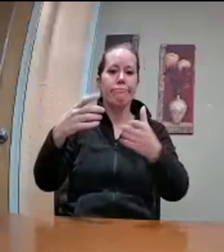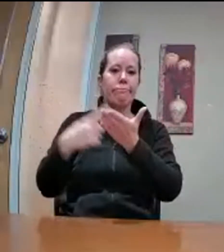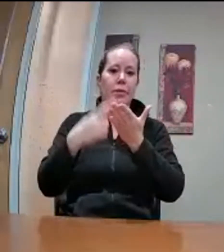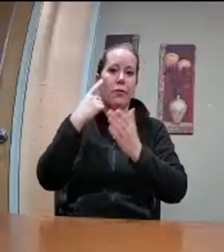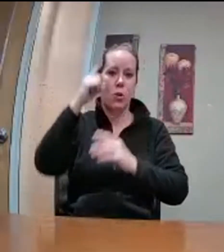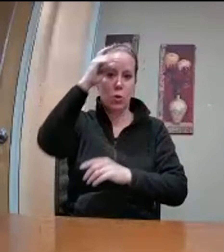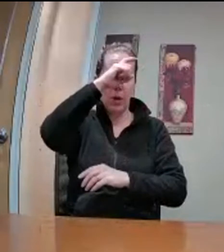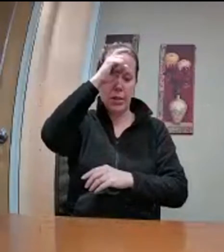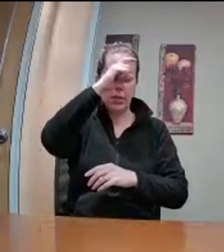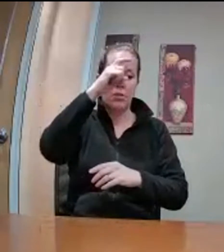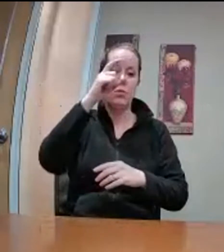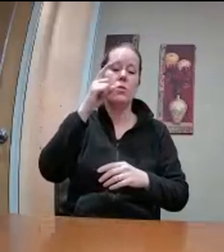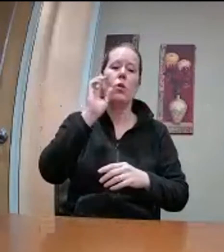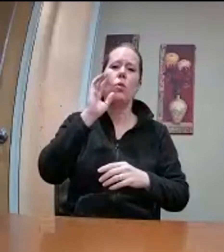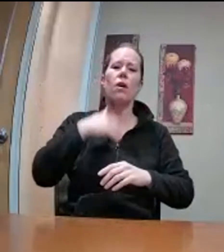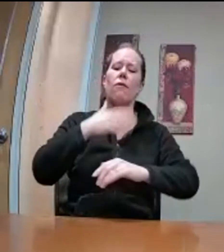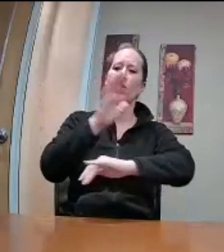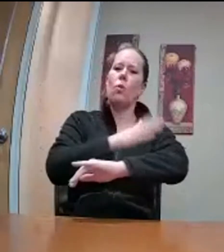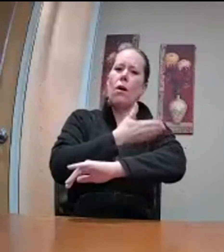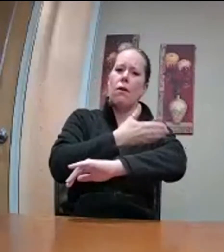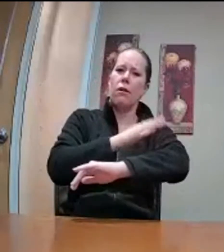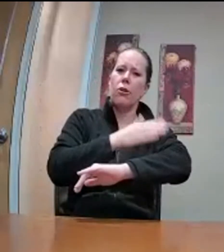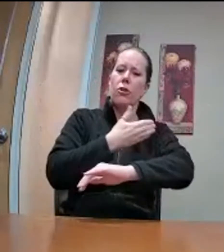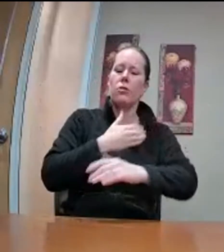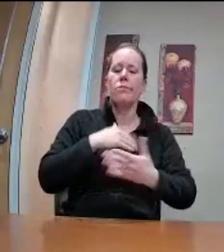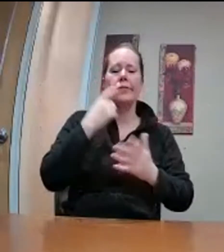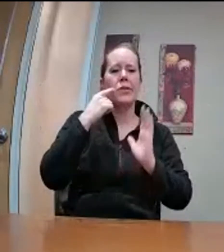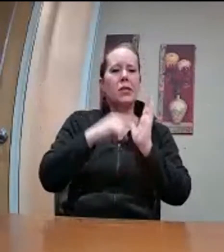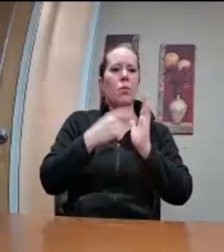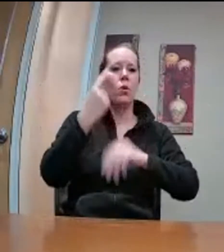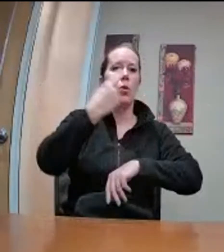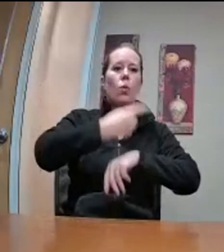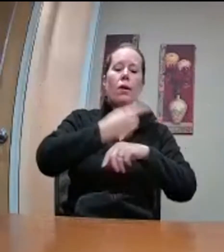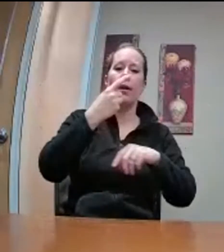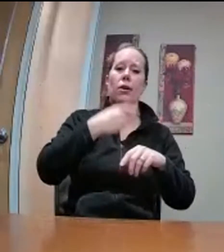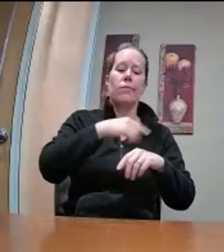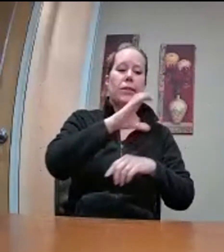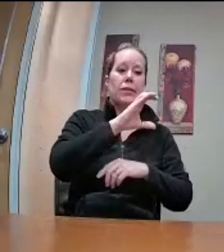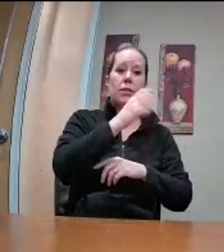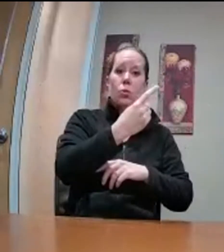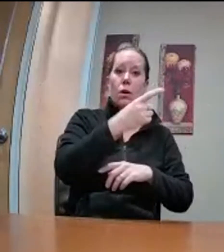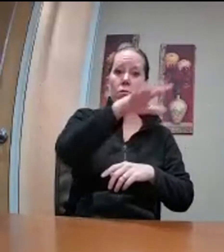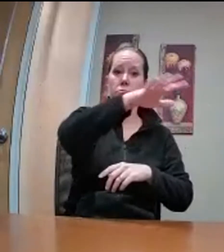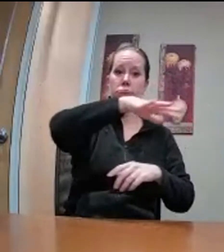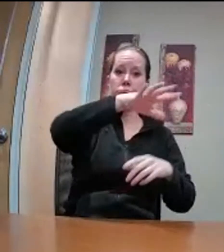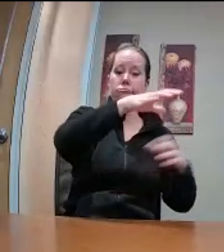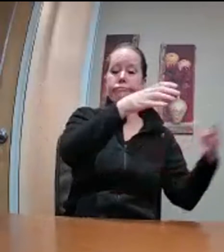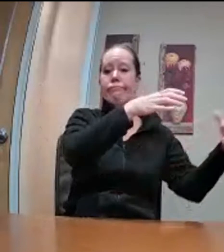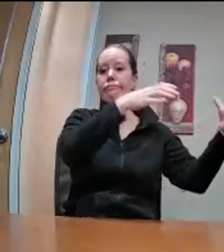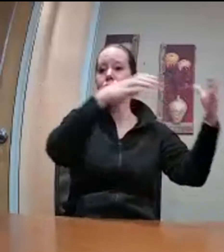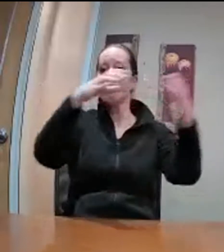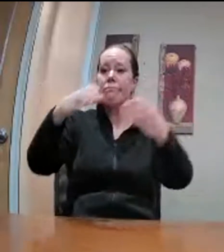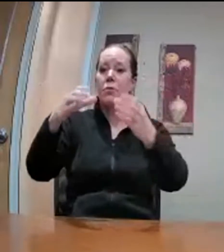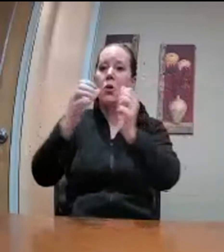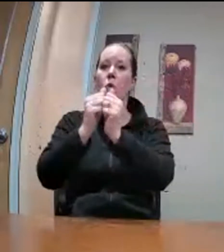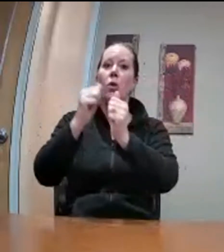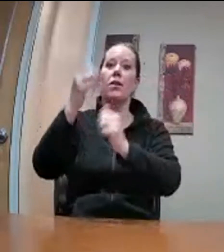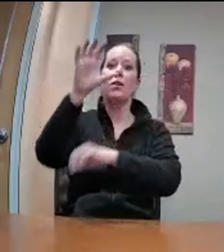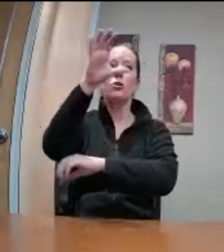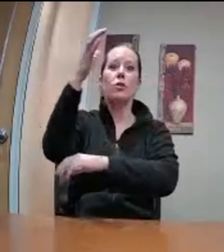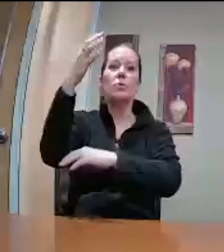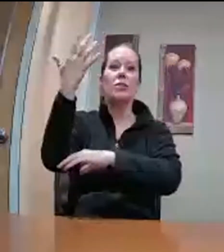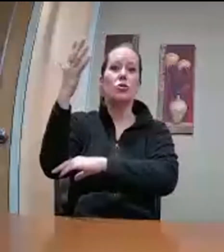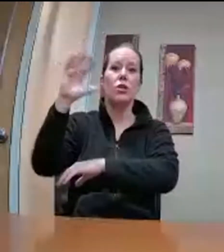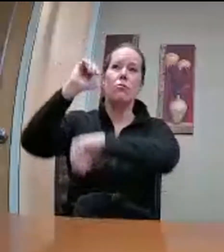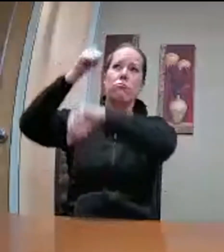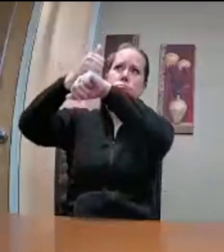and we'll do the 2 cohorts. So we'll do Care Center 1 one day. We'll bring them to the lobby, have a sing-along, a sing-song,